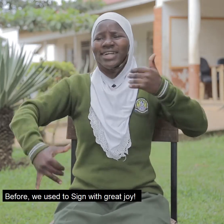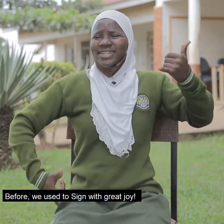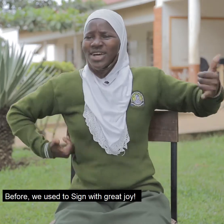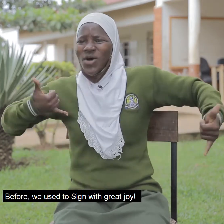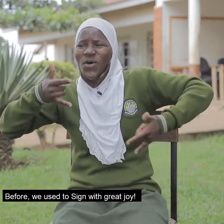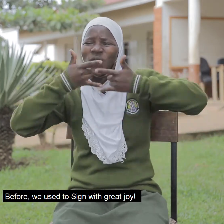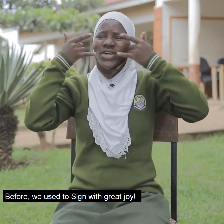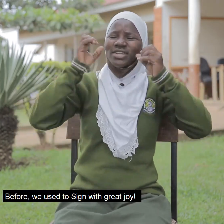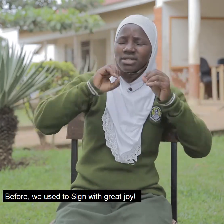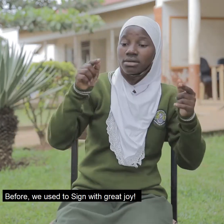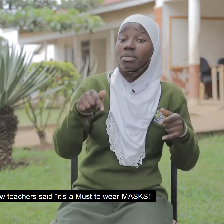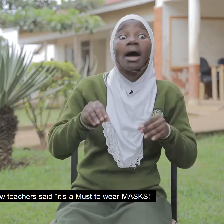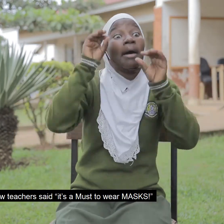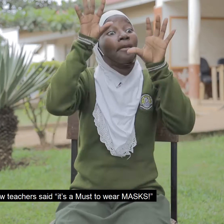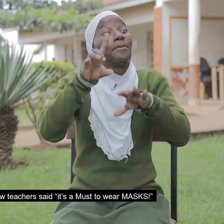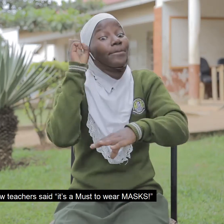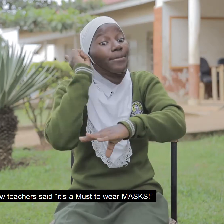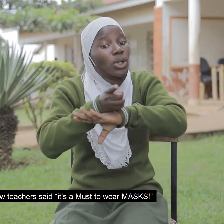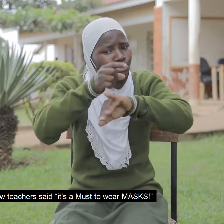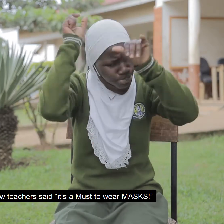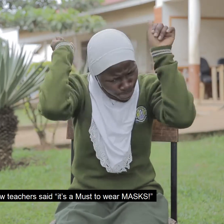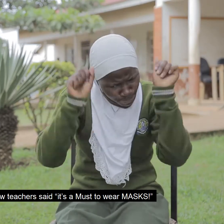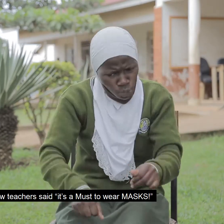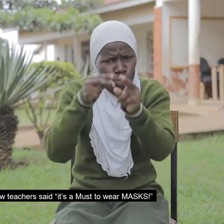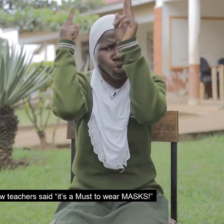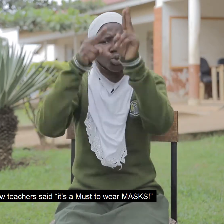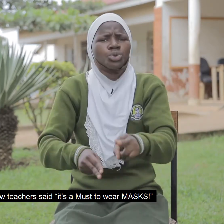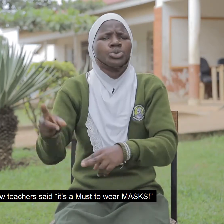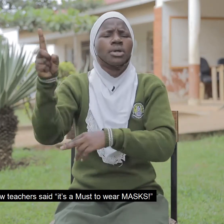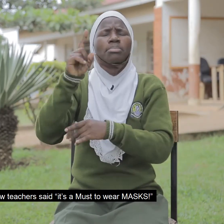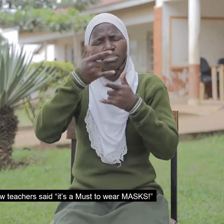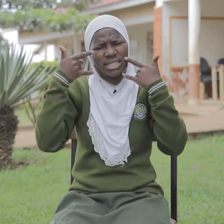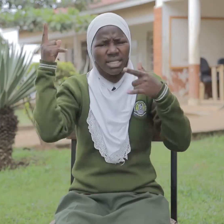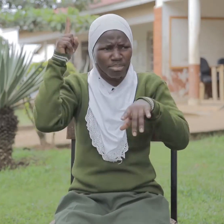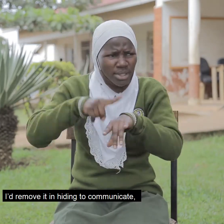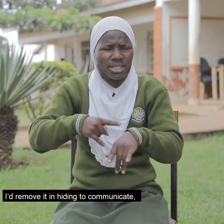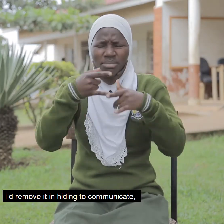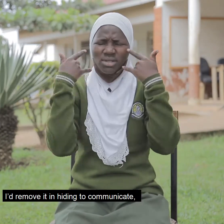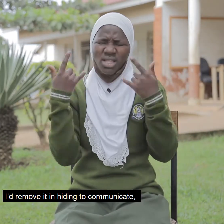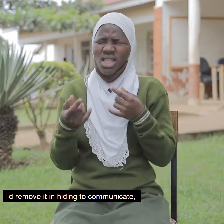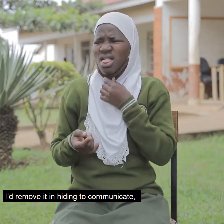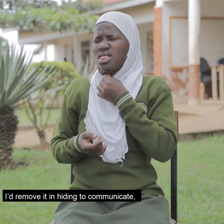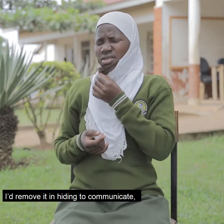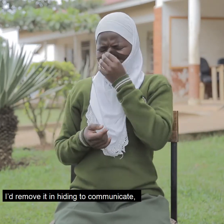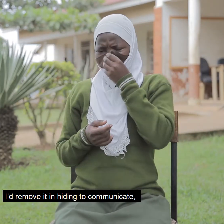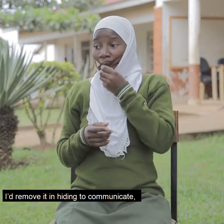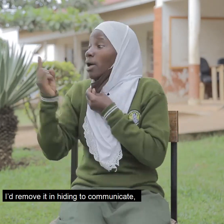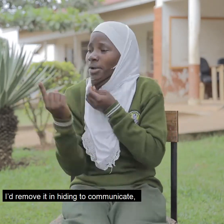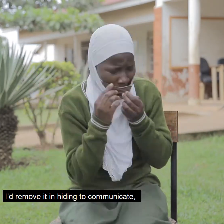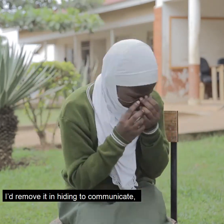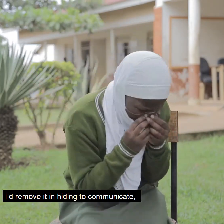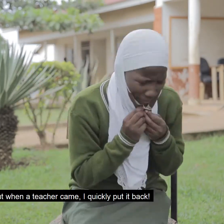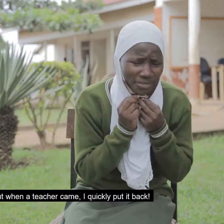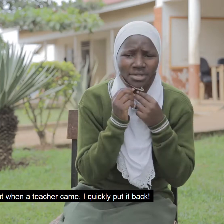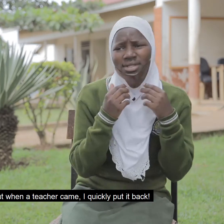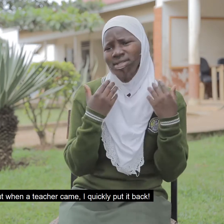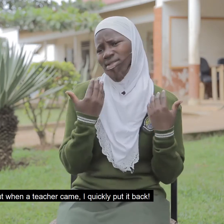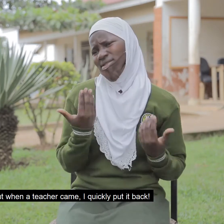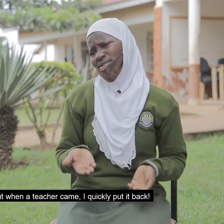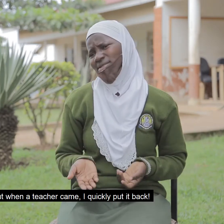with great joy. Now teachers said it's a must to wear masks. I would remove it to communicate, but when the teacher came, I quickly